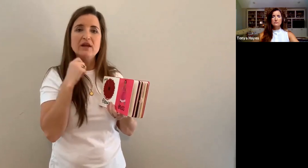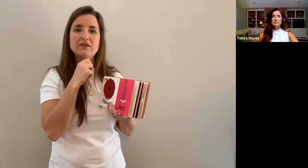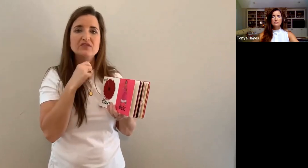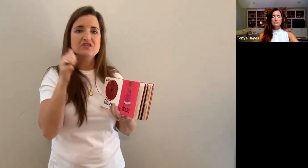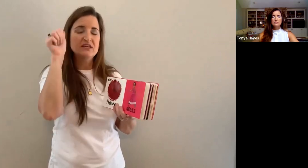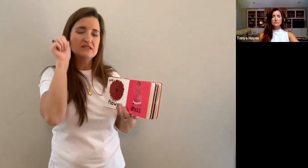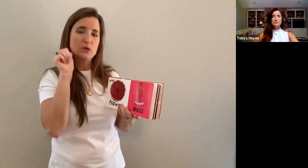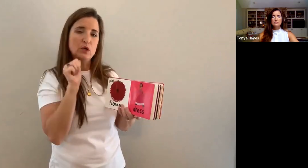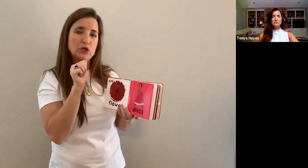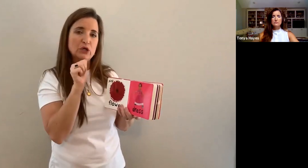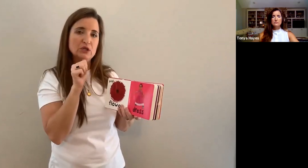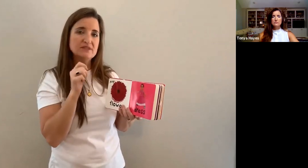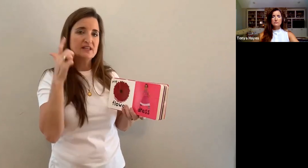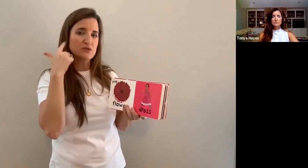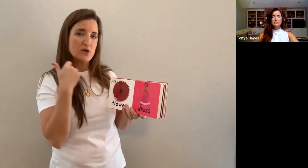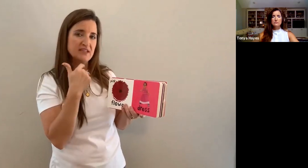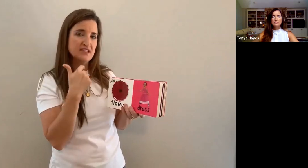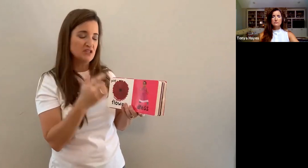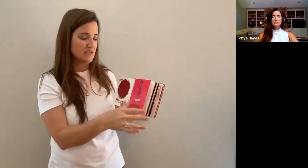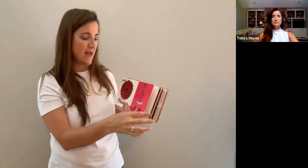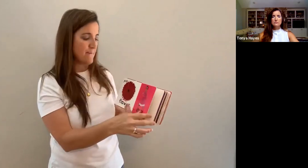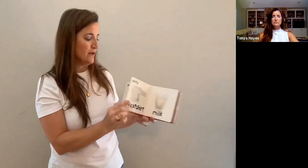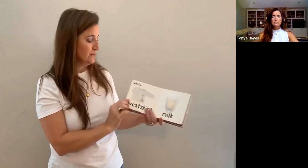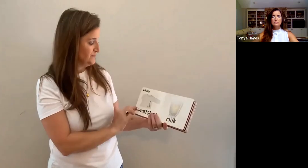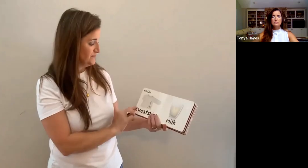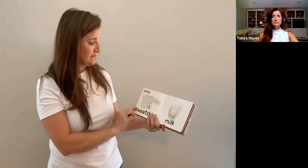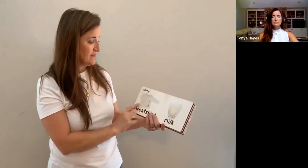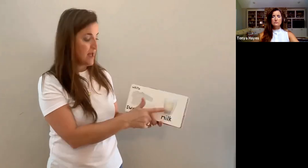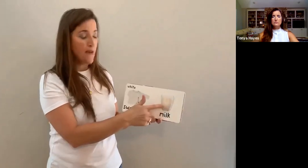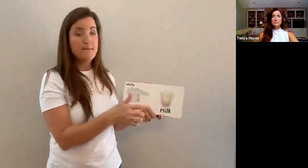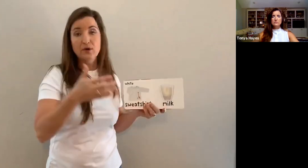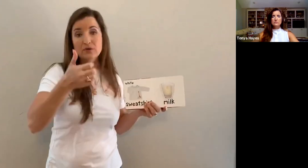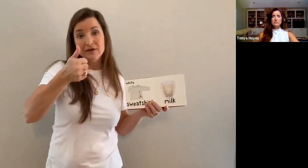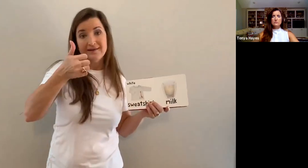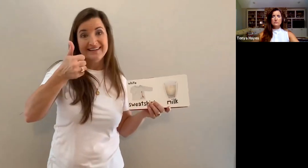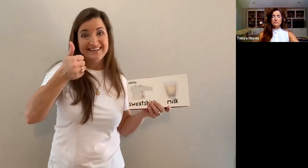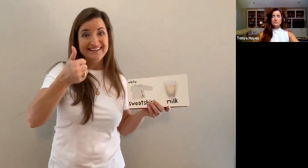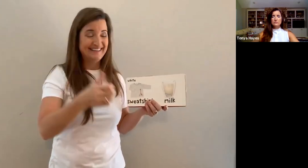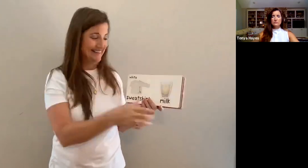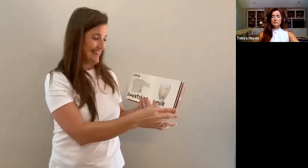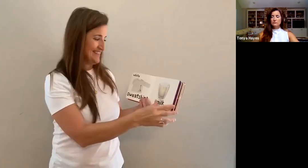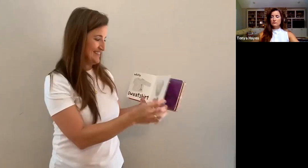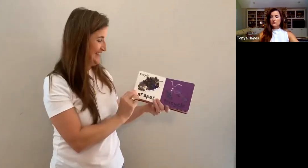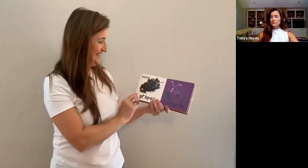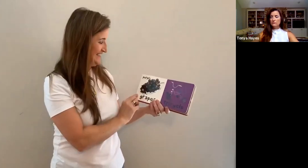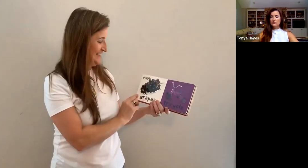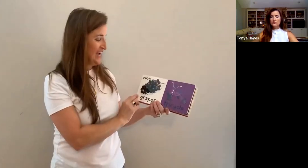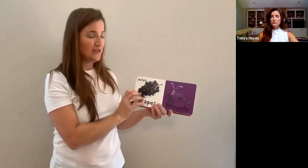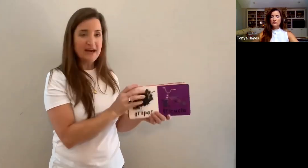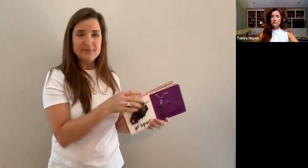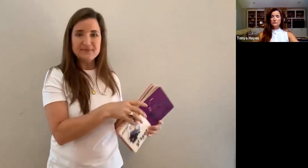tie went under the chin, so girl. It's like you're drawing attention to that bow. Milk. That's